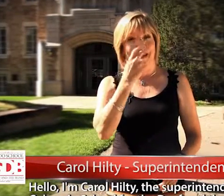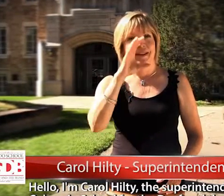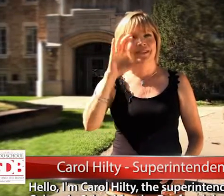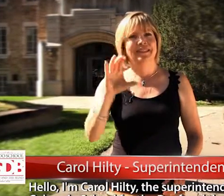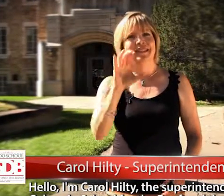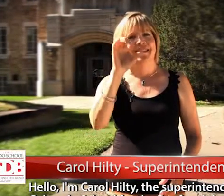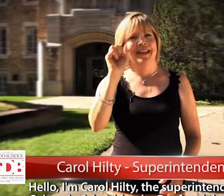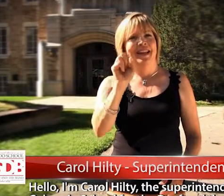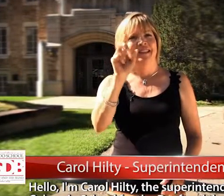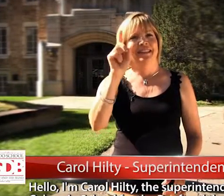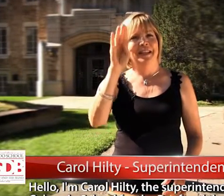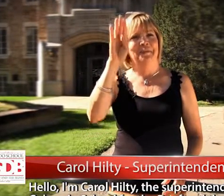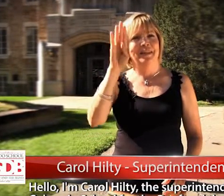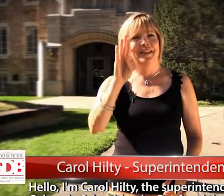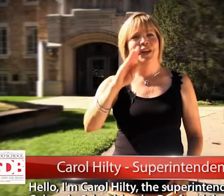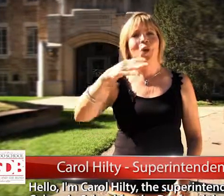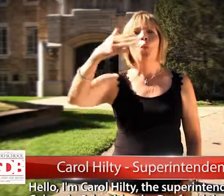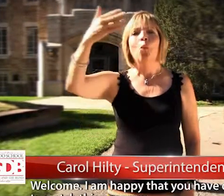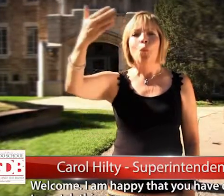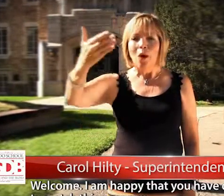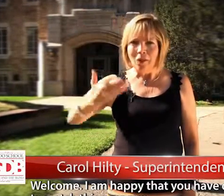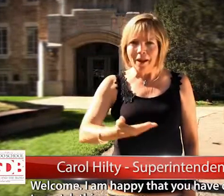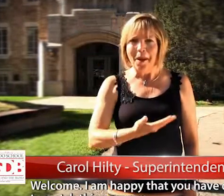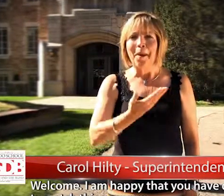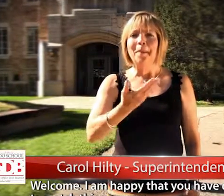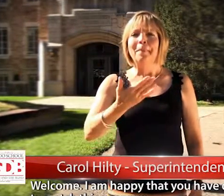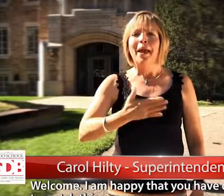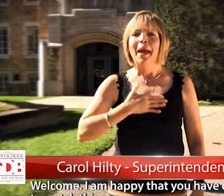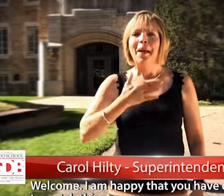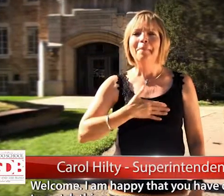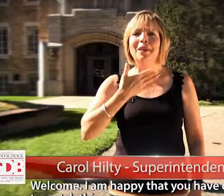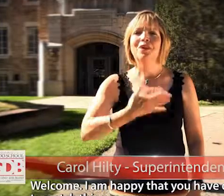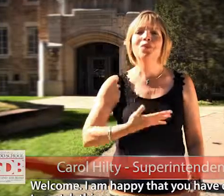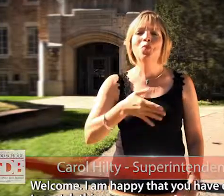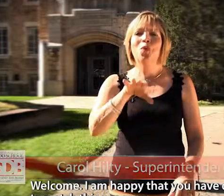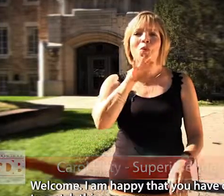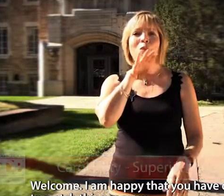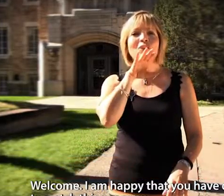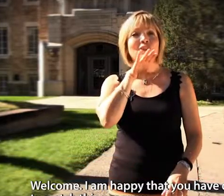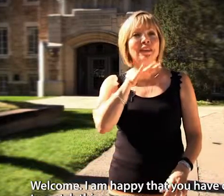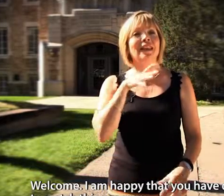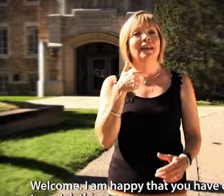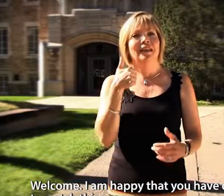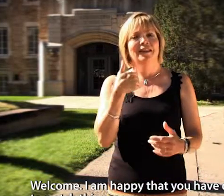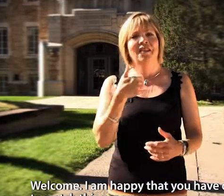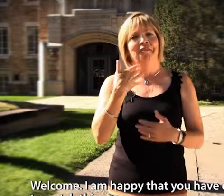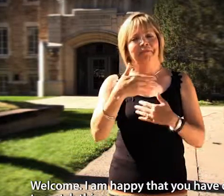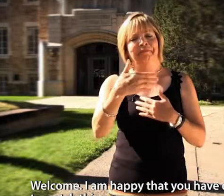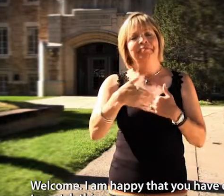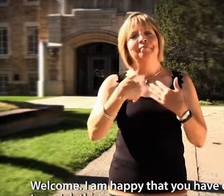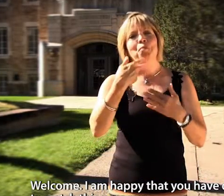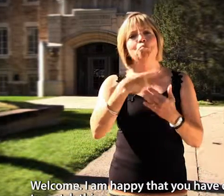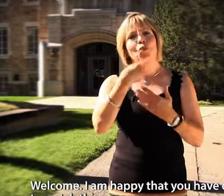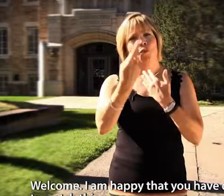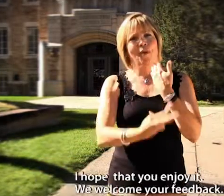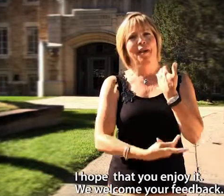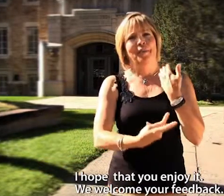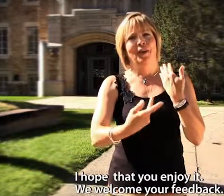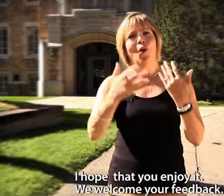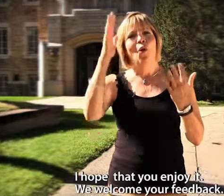Blind, CSDB. Welcome. I'm happy that you have decided to watch this program. I hope that